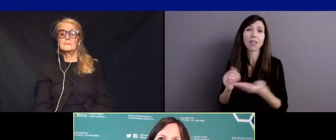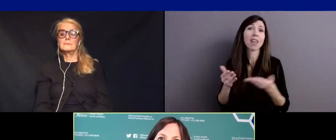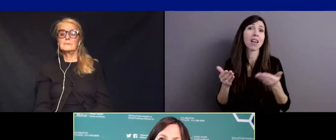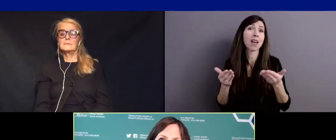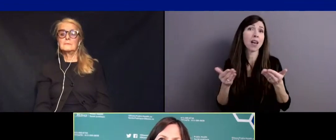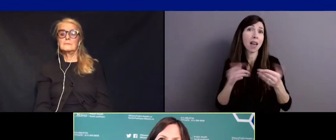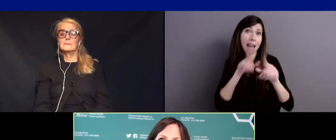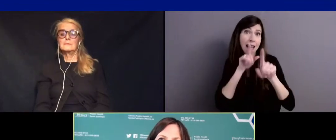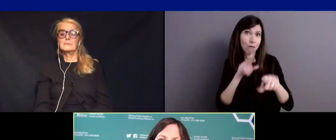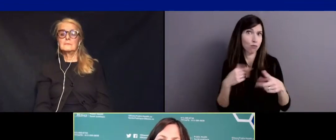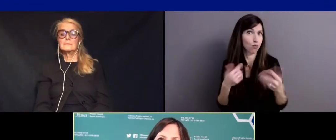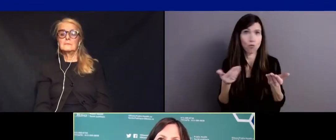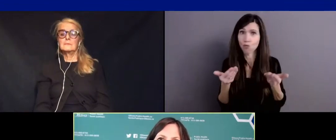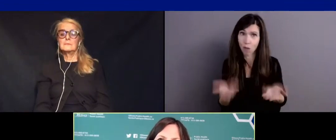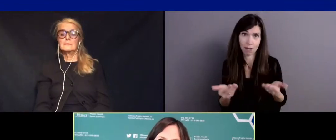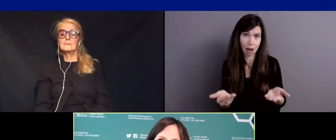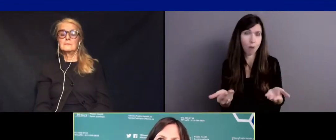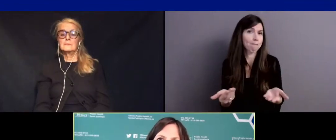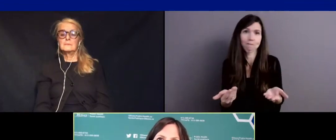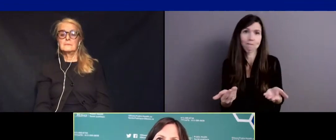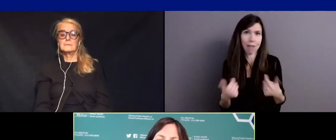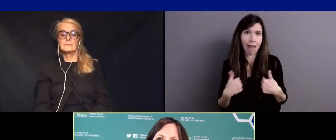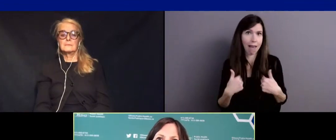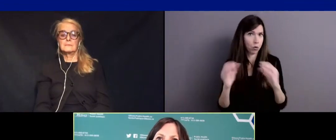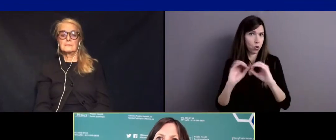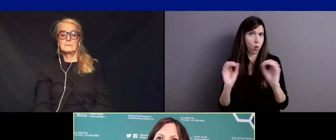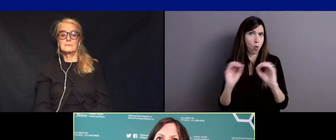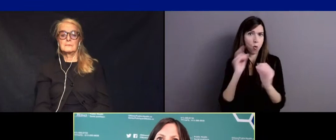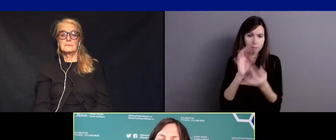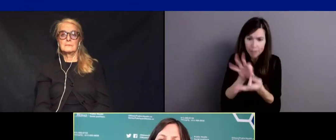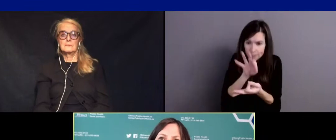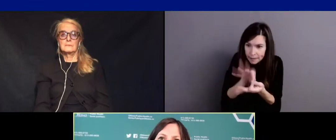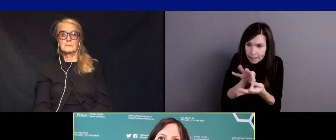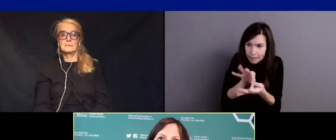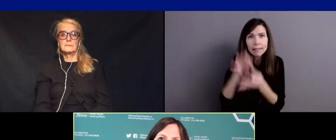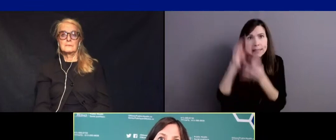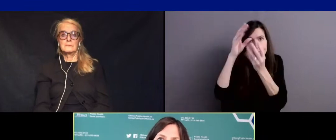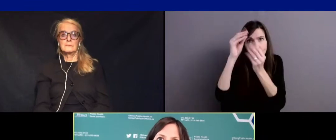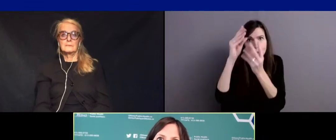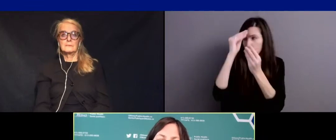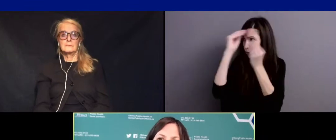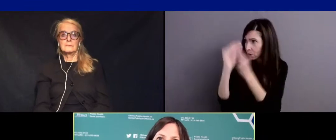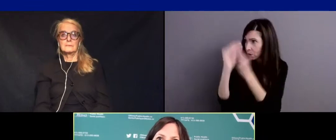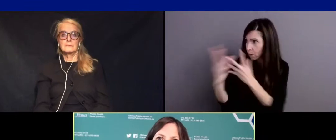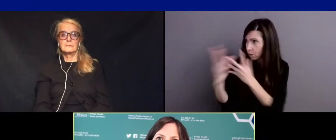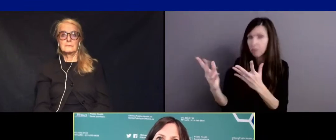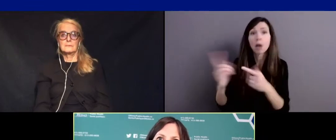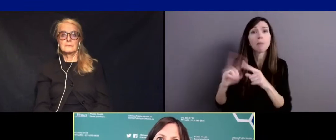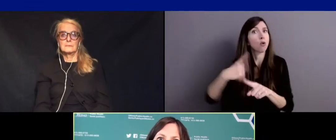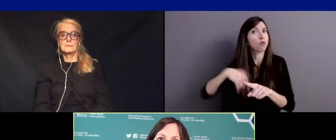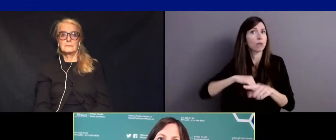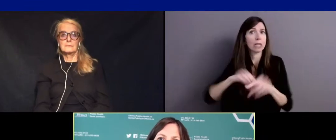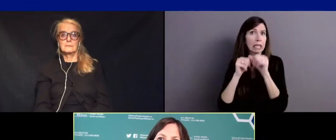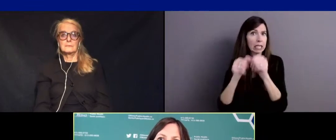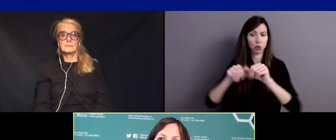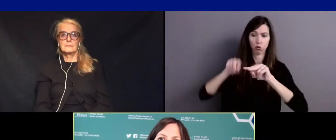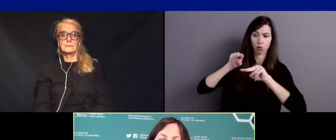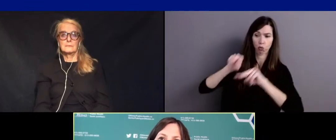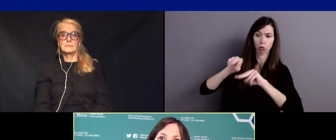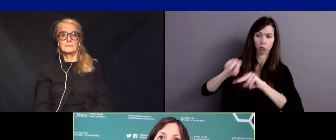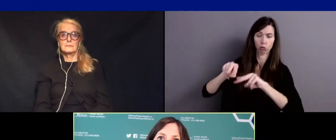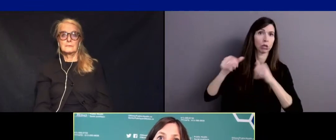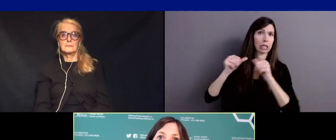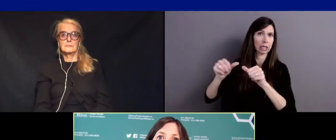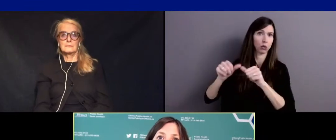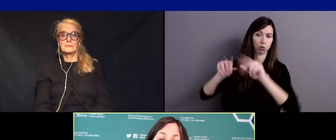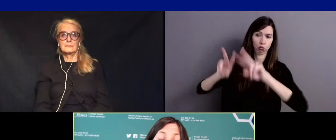I don't have anything to report specifically that has been flagged by my team. Of course, we'll continue investigation.